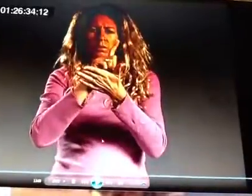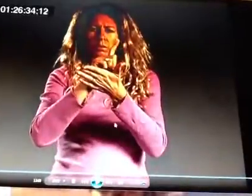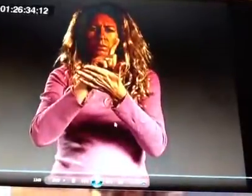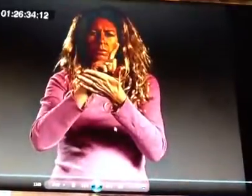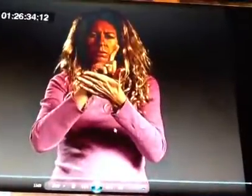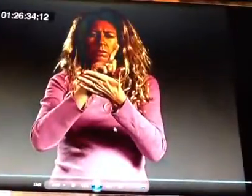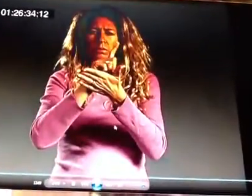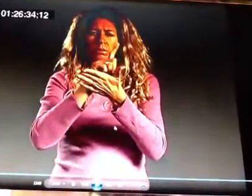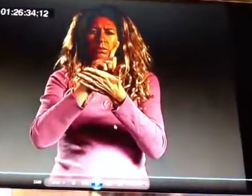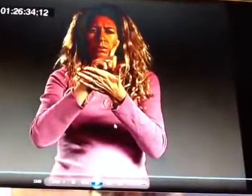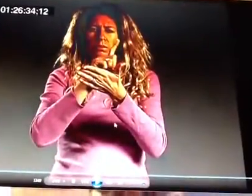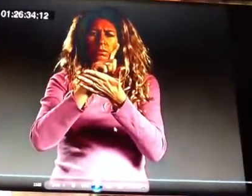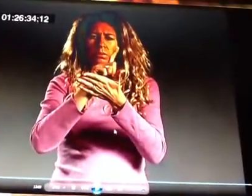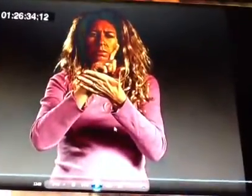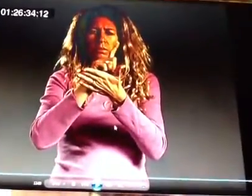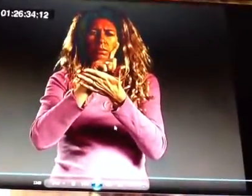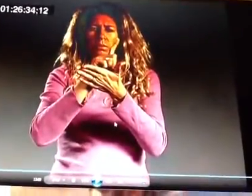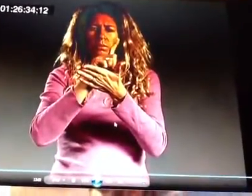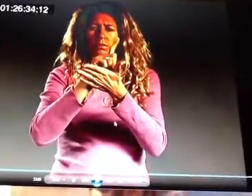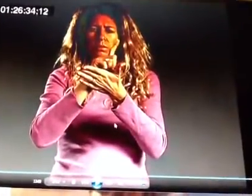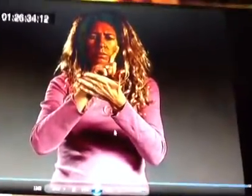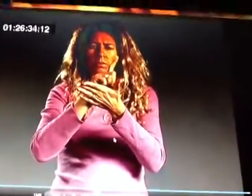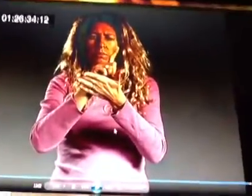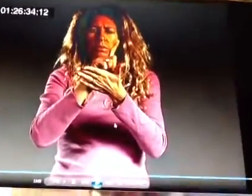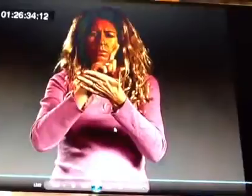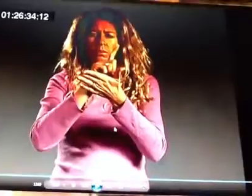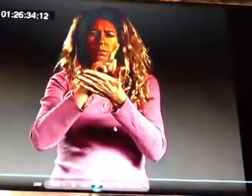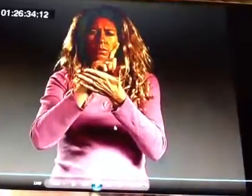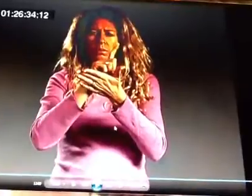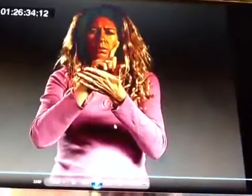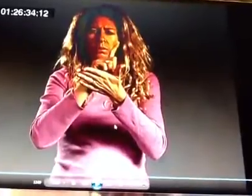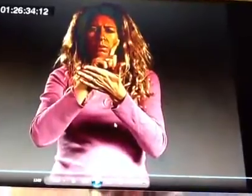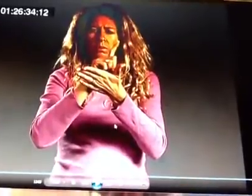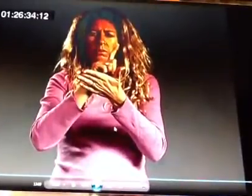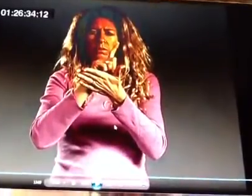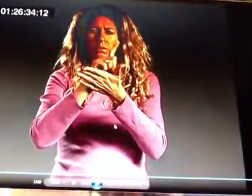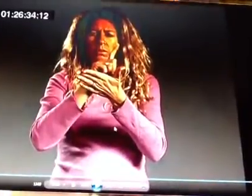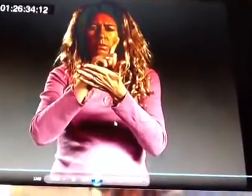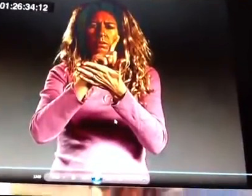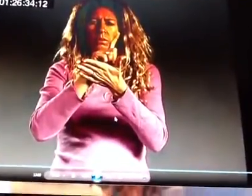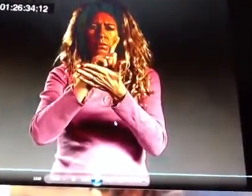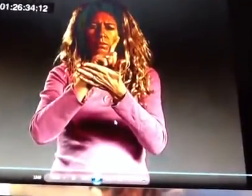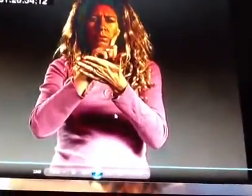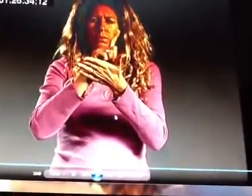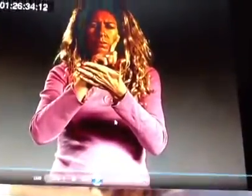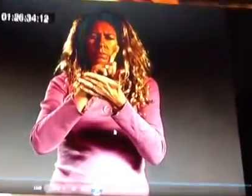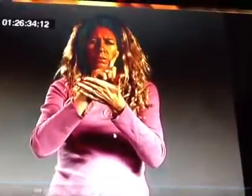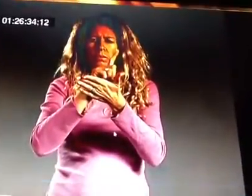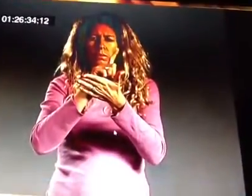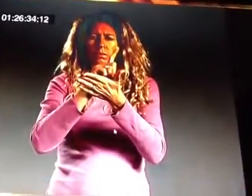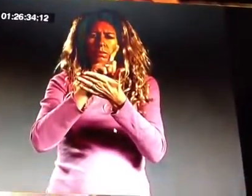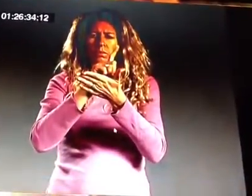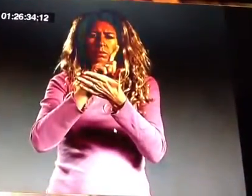So for two weeks, I watched the garden, and the squash didn't do anything. It's kind of disappointing. The red pepper was the same. There was nothing there.